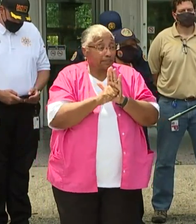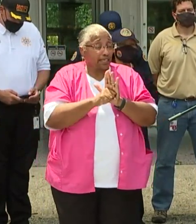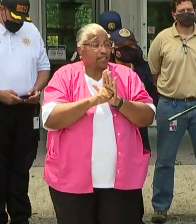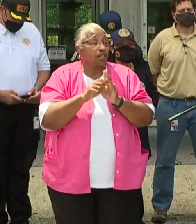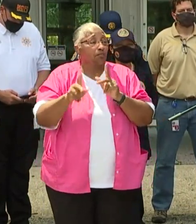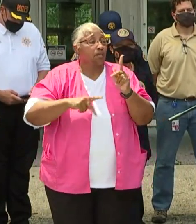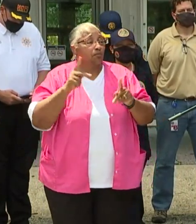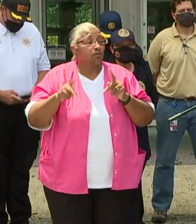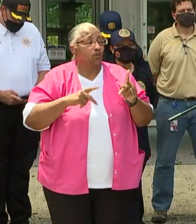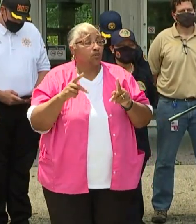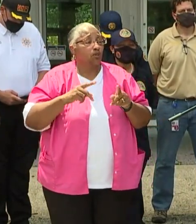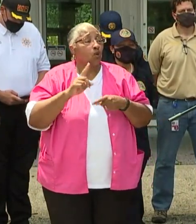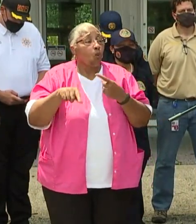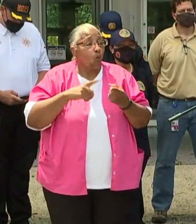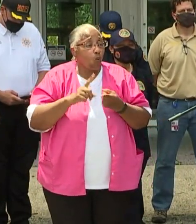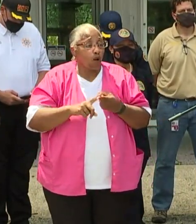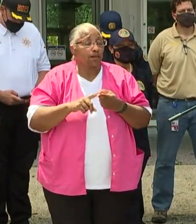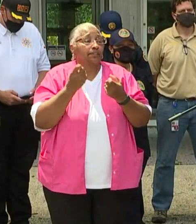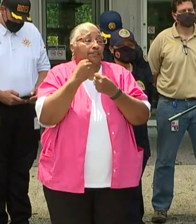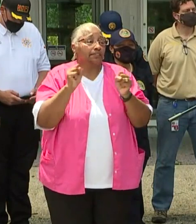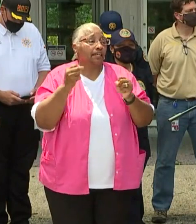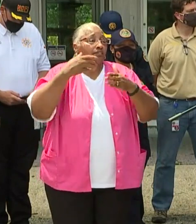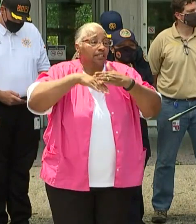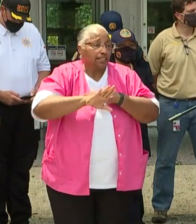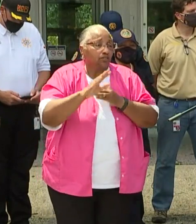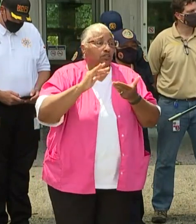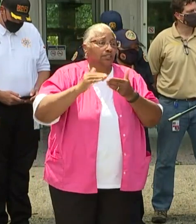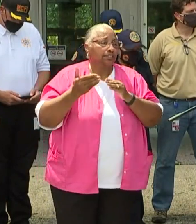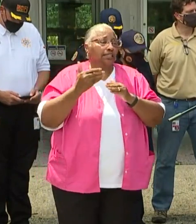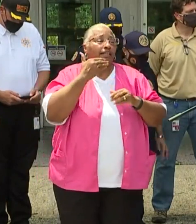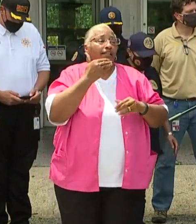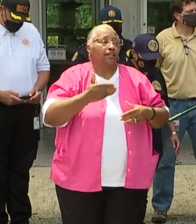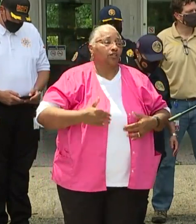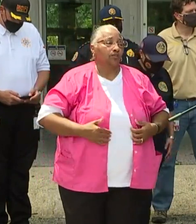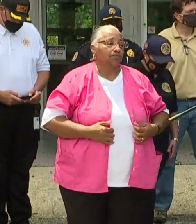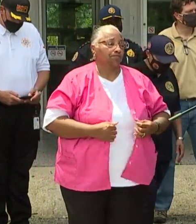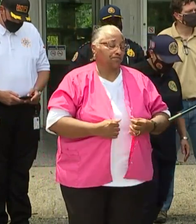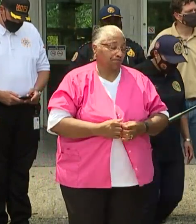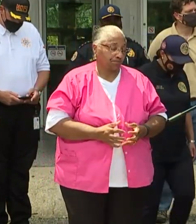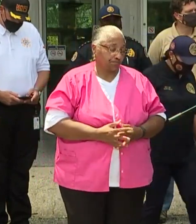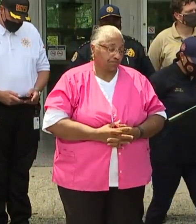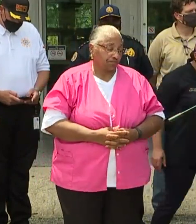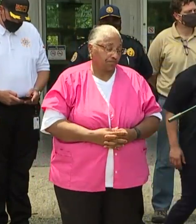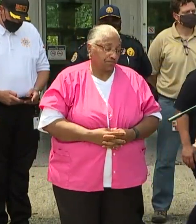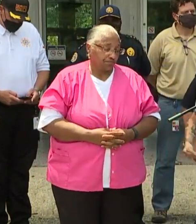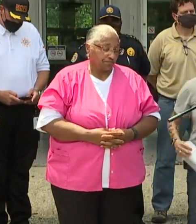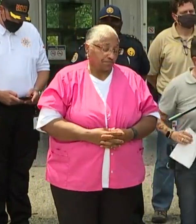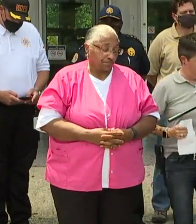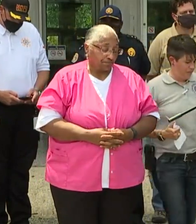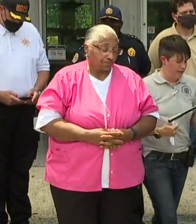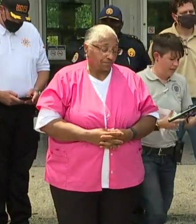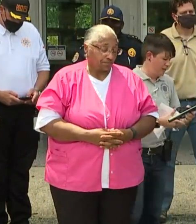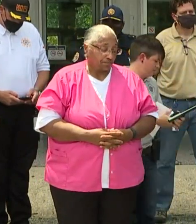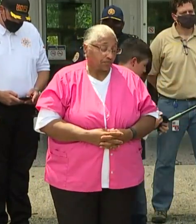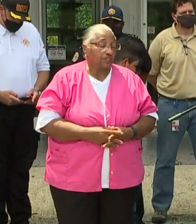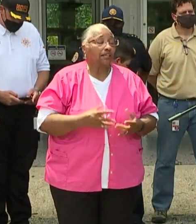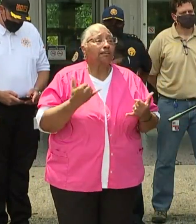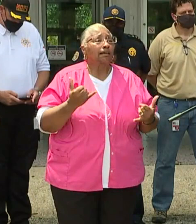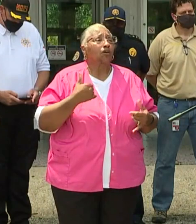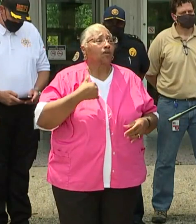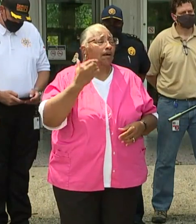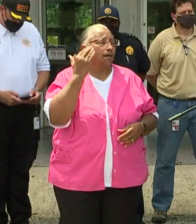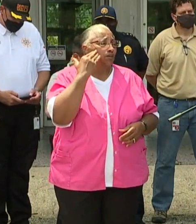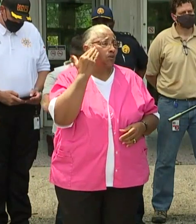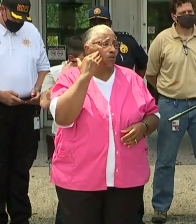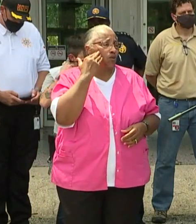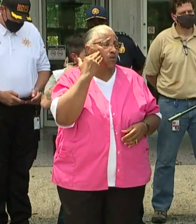and when it's safe to resume entering into the city. Thank you. Thank you so much, Kelly. Now, I know that it